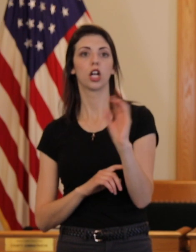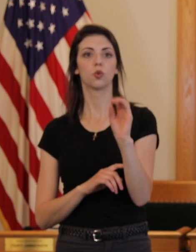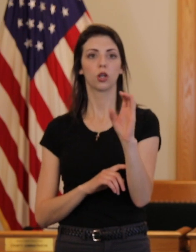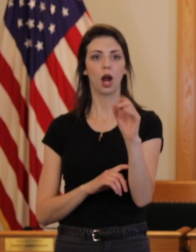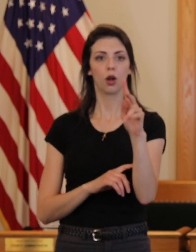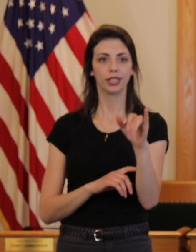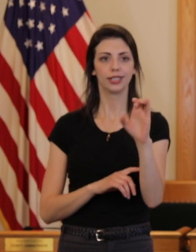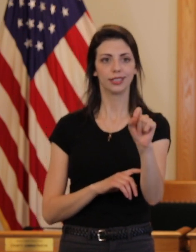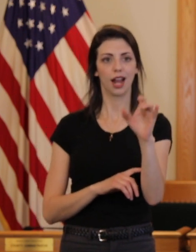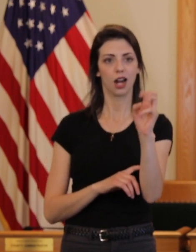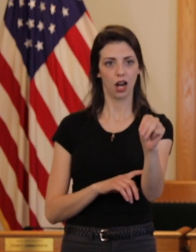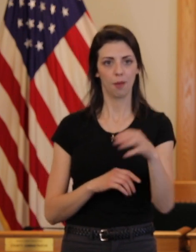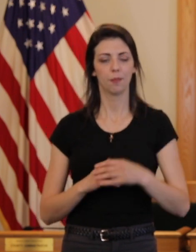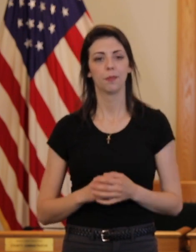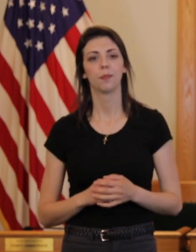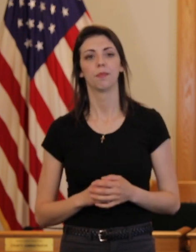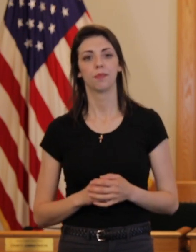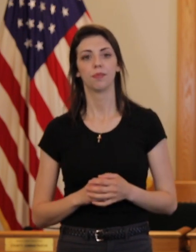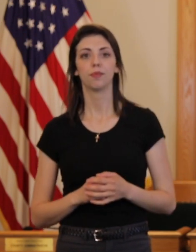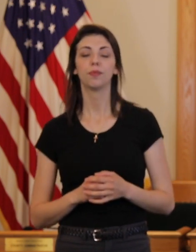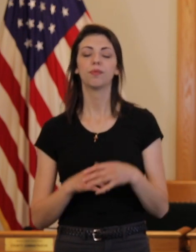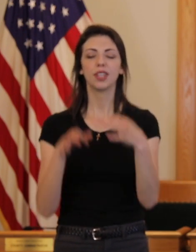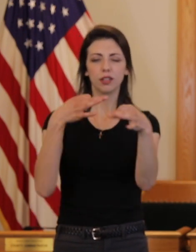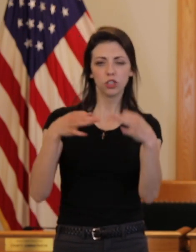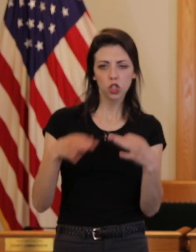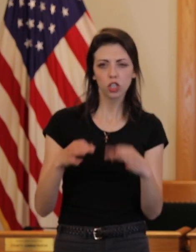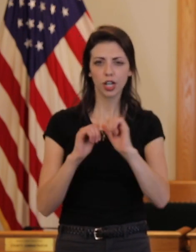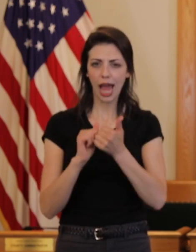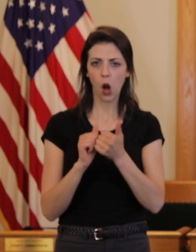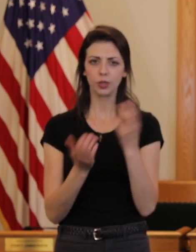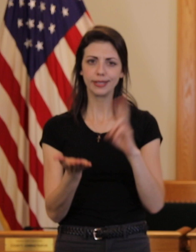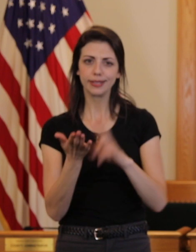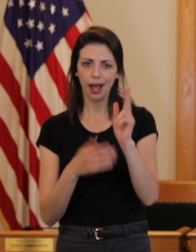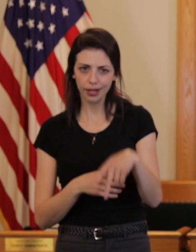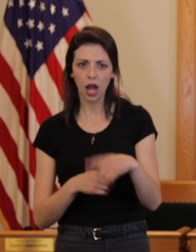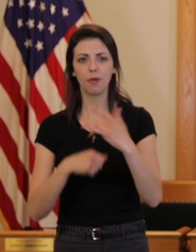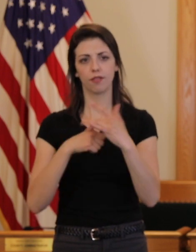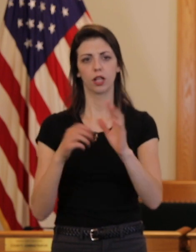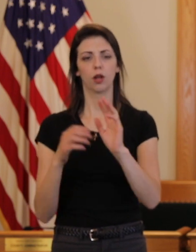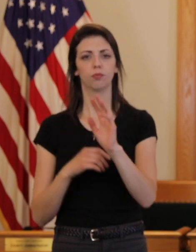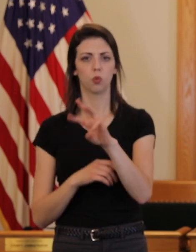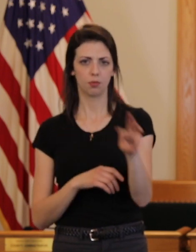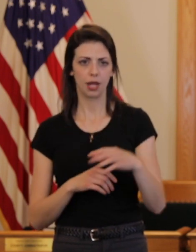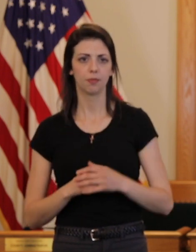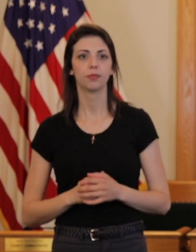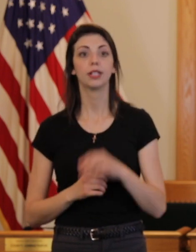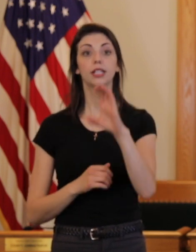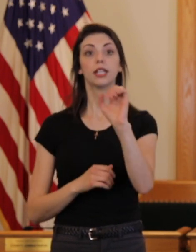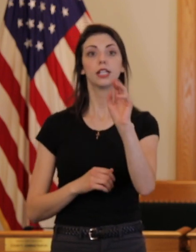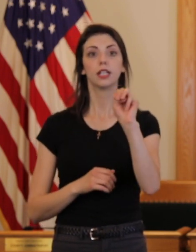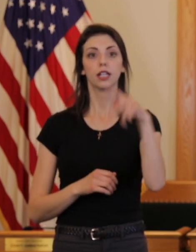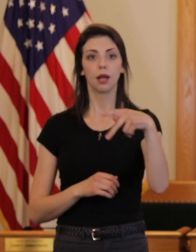youthbureau.oswegocounty.com. Instructions are posted on the website for sign-up and online payments. Camp Zerby and Independence Trail